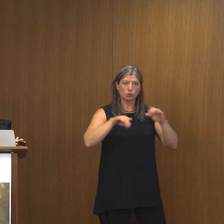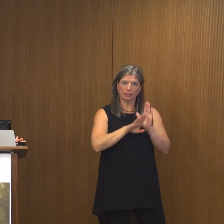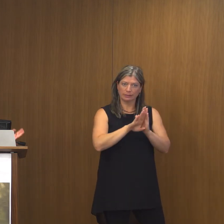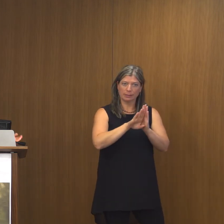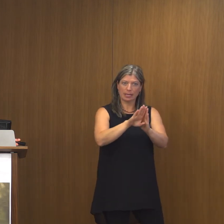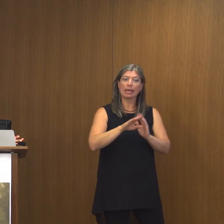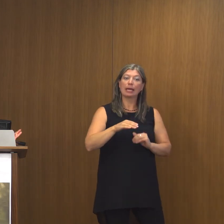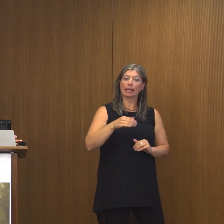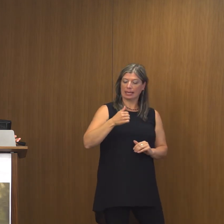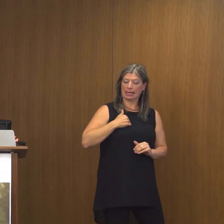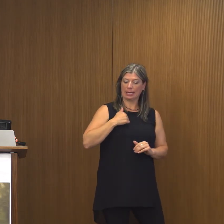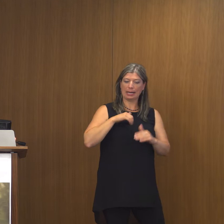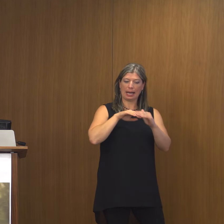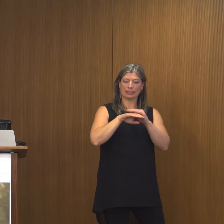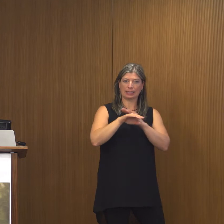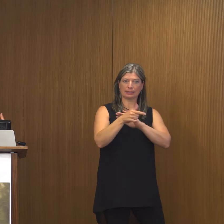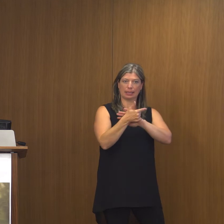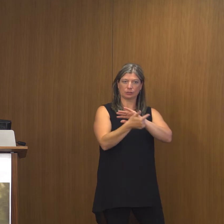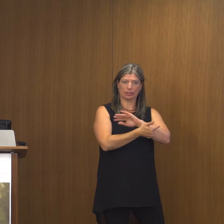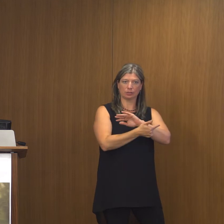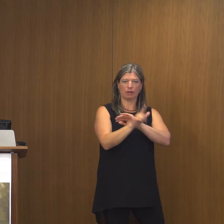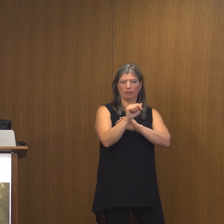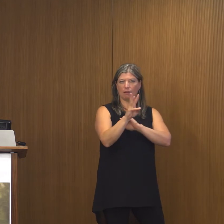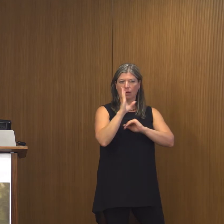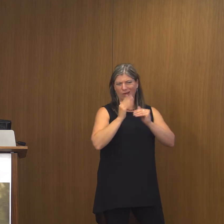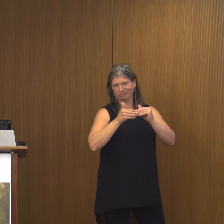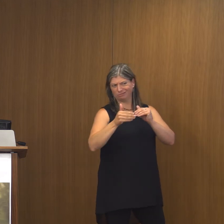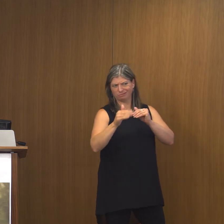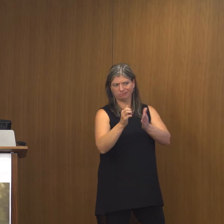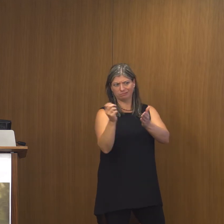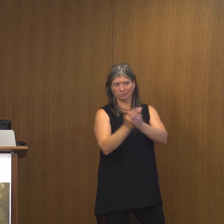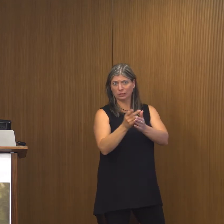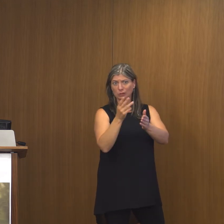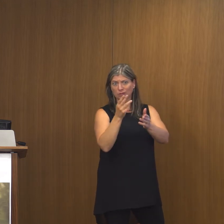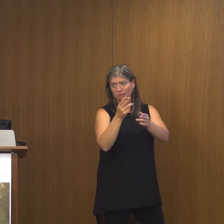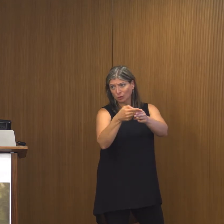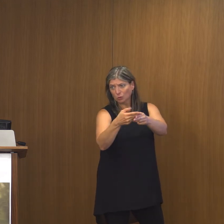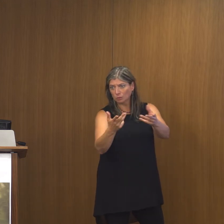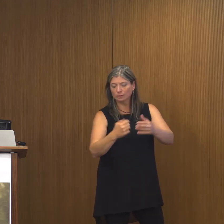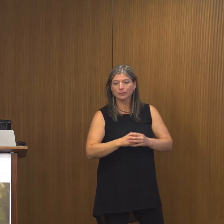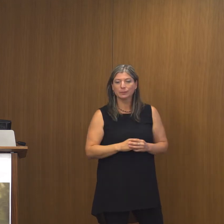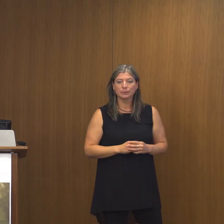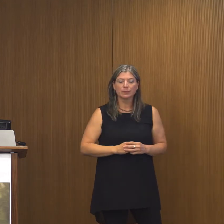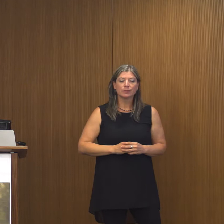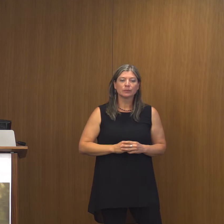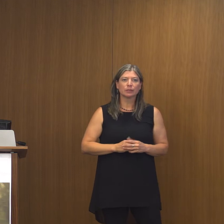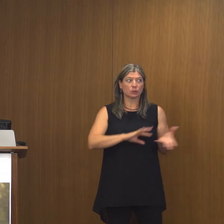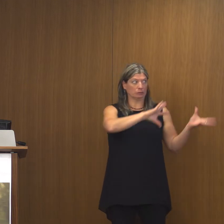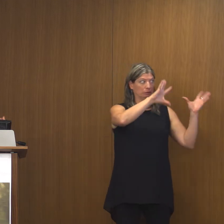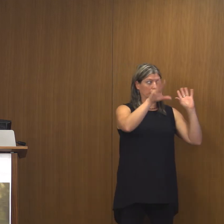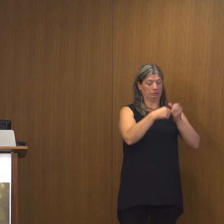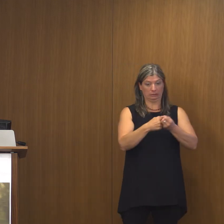development of the Canadian accessibility legislation that is going to happen soon. And we so focused